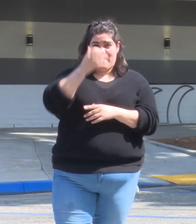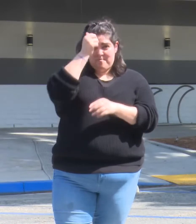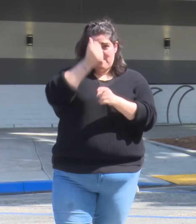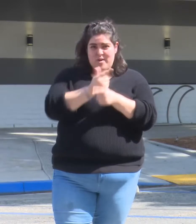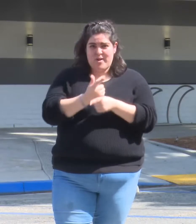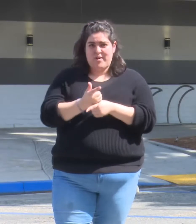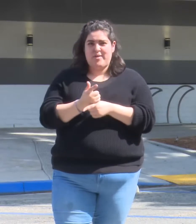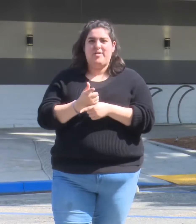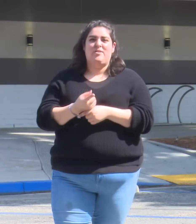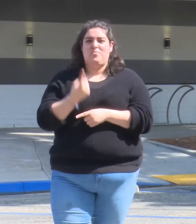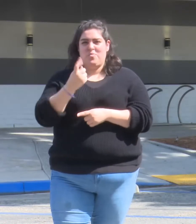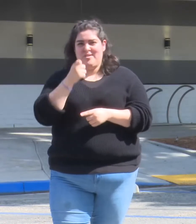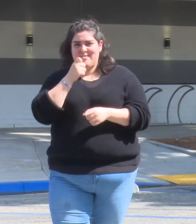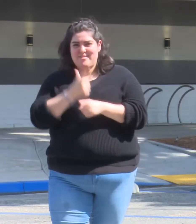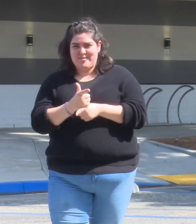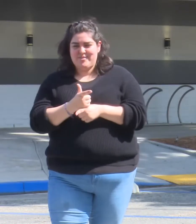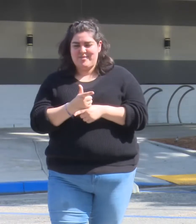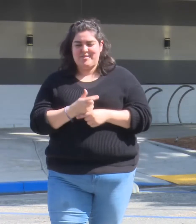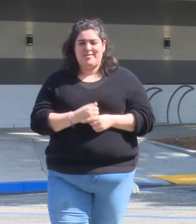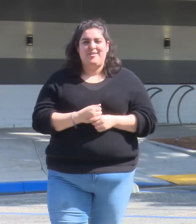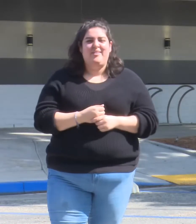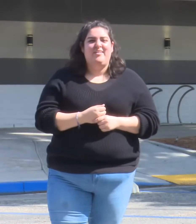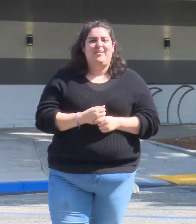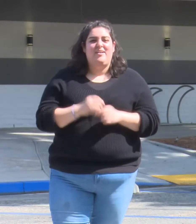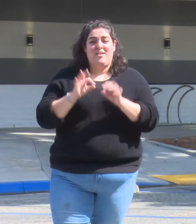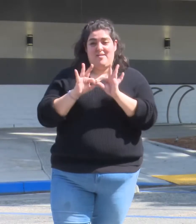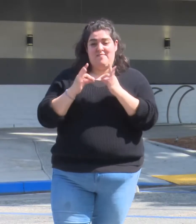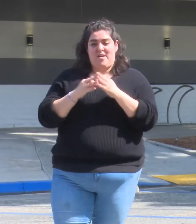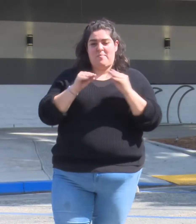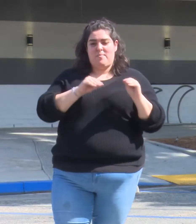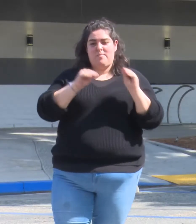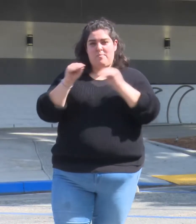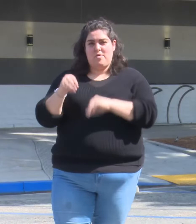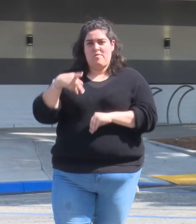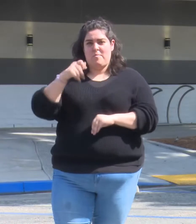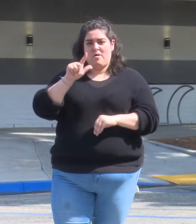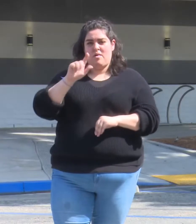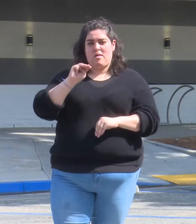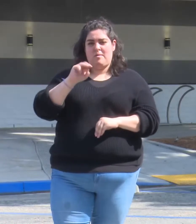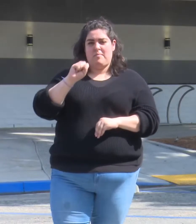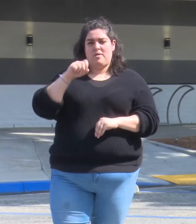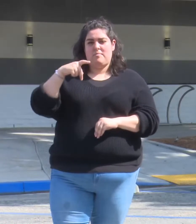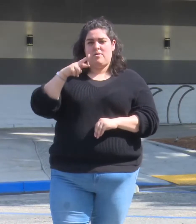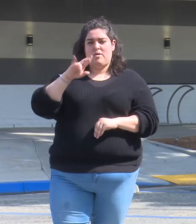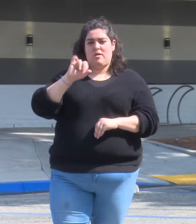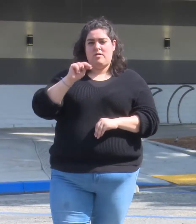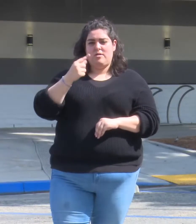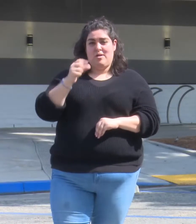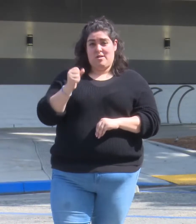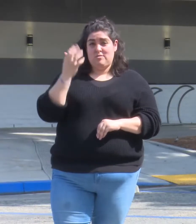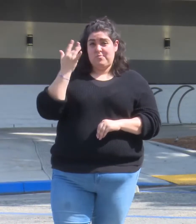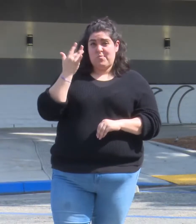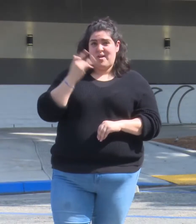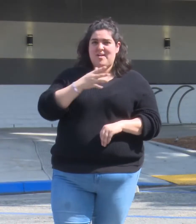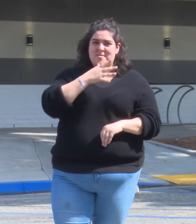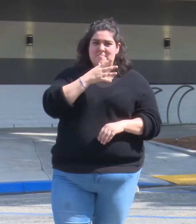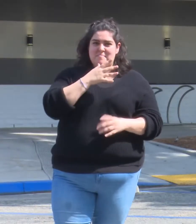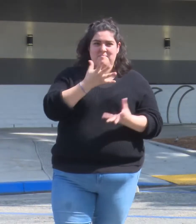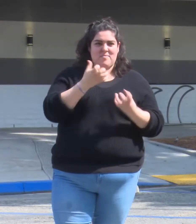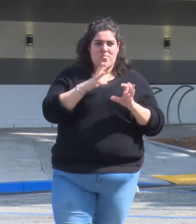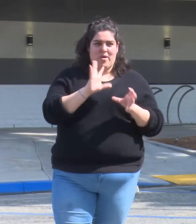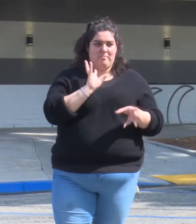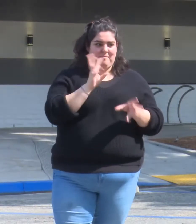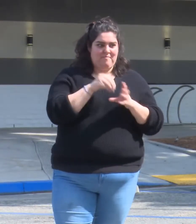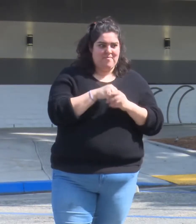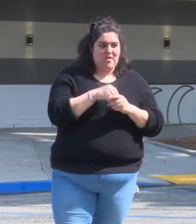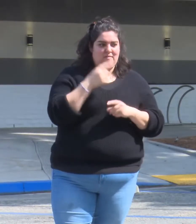sister Marie was born. The family moved to Palm Springs because his mother did not want them in the